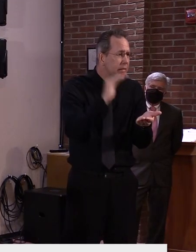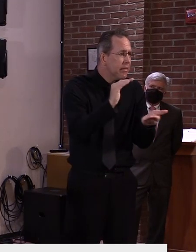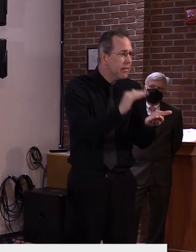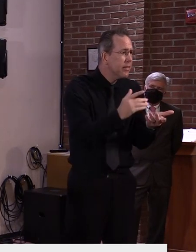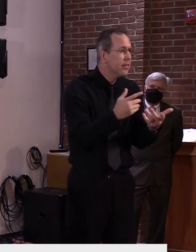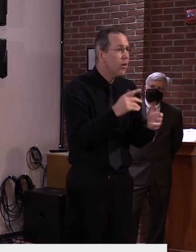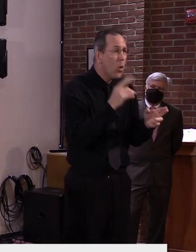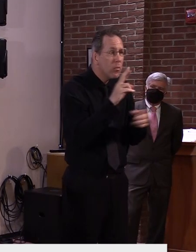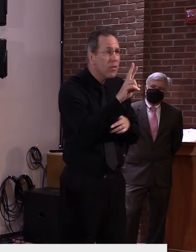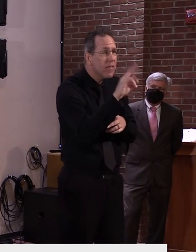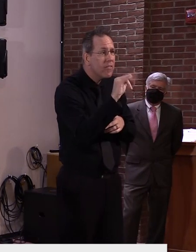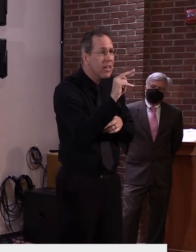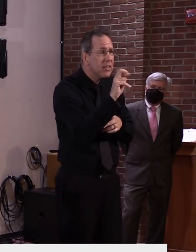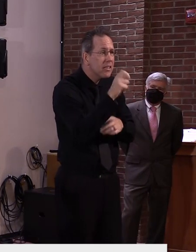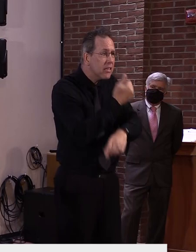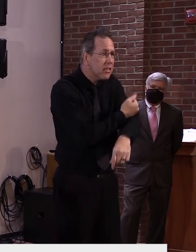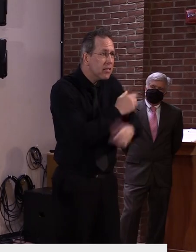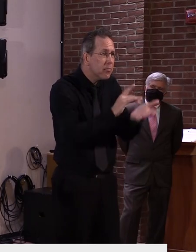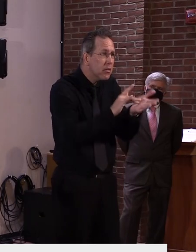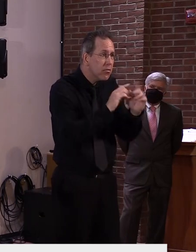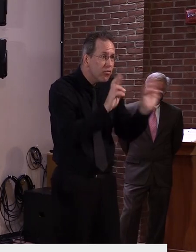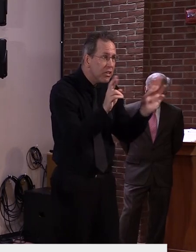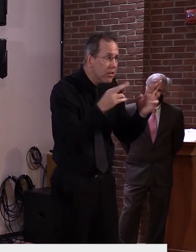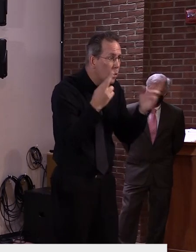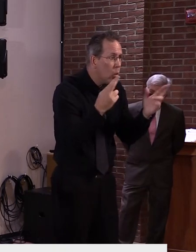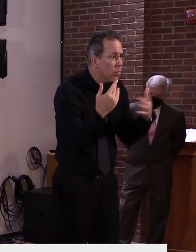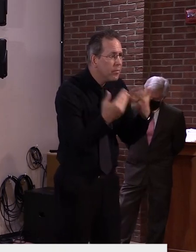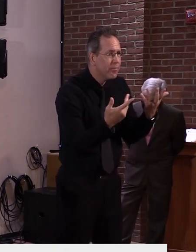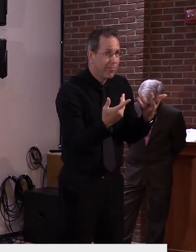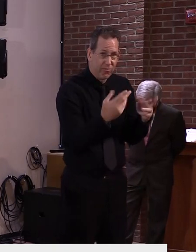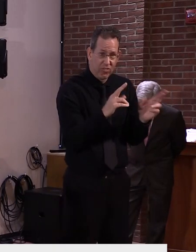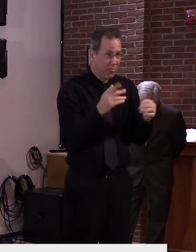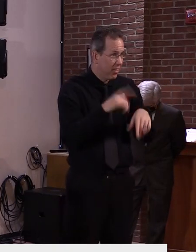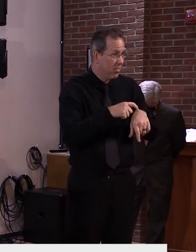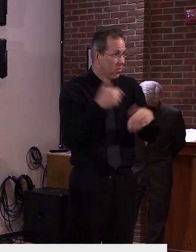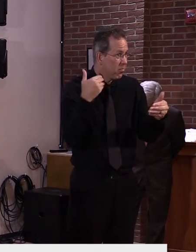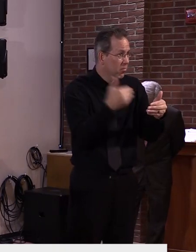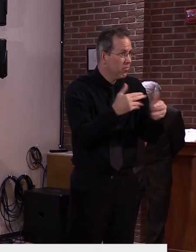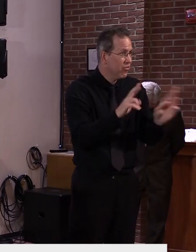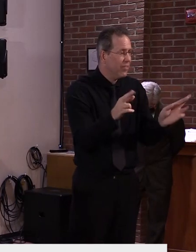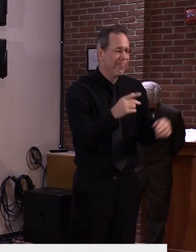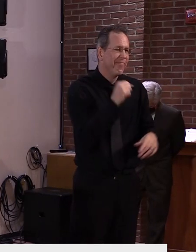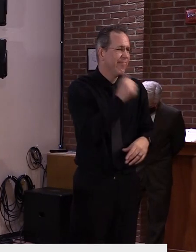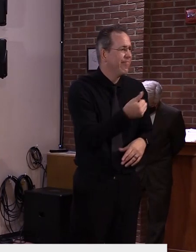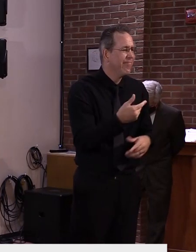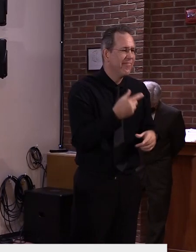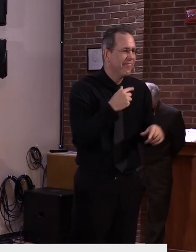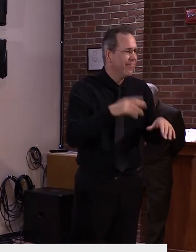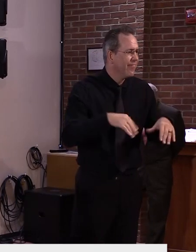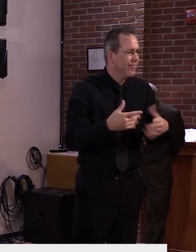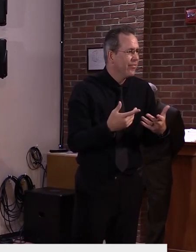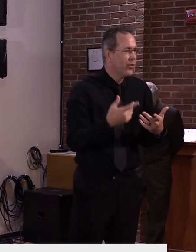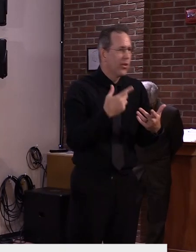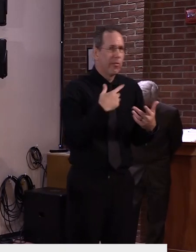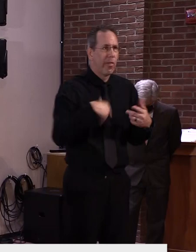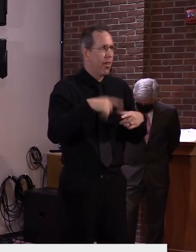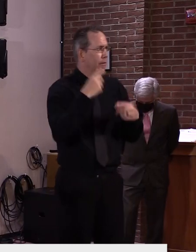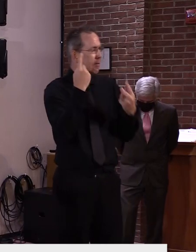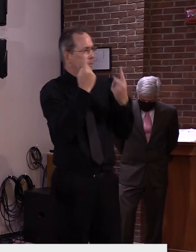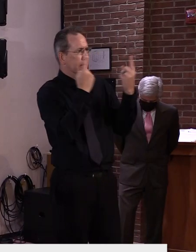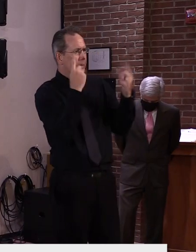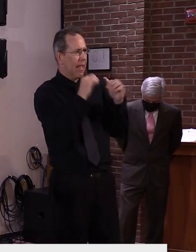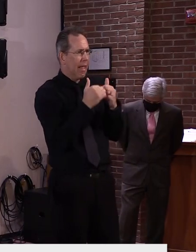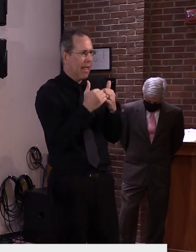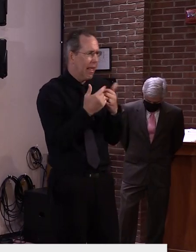I think those are questions that no one has the answer to at this point in time, but that'll be a consideration